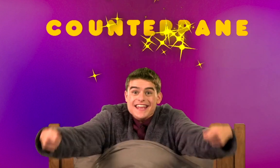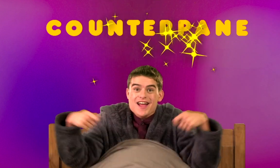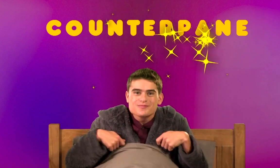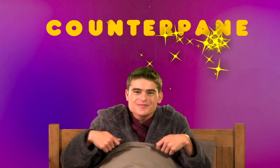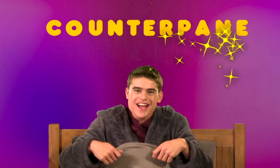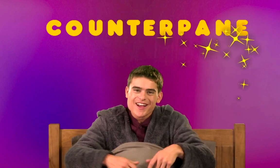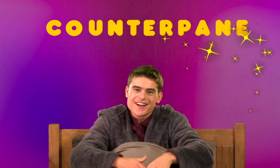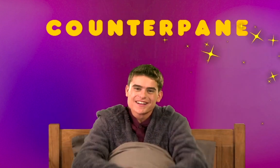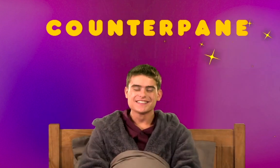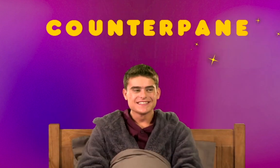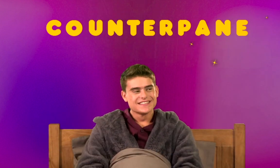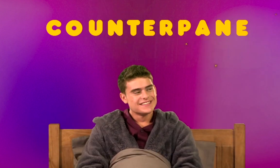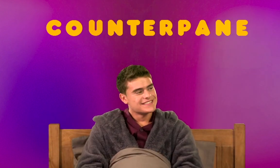A counterpane.